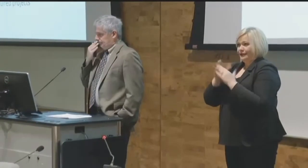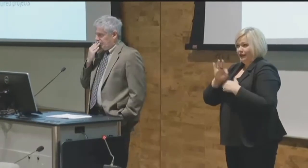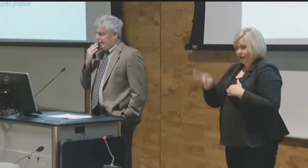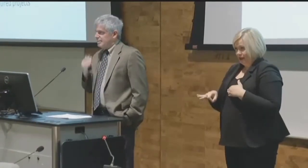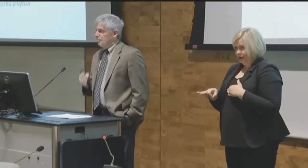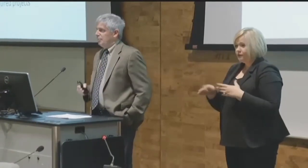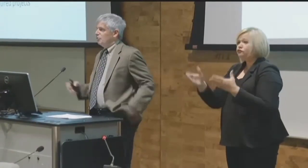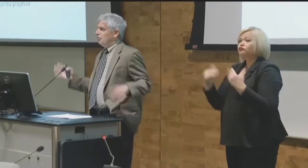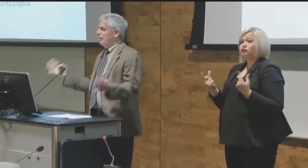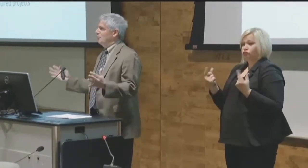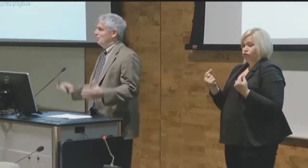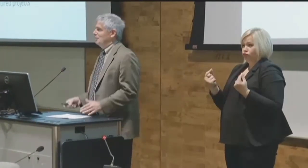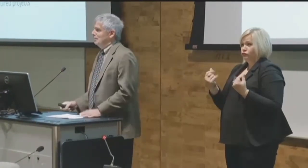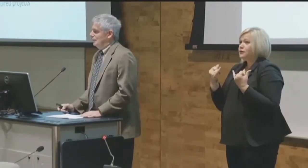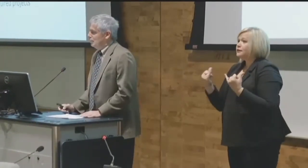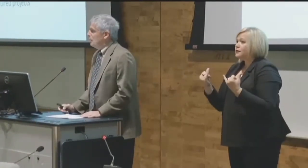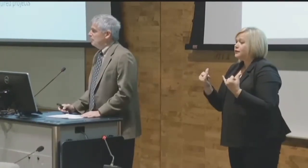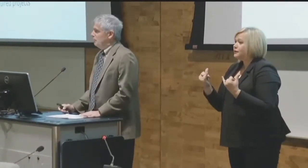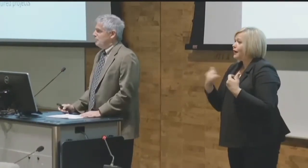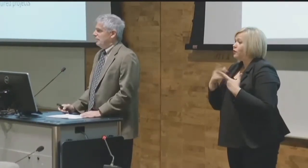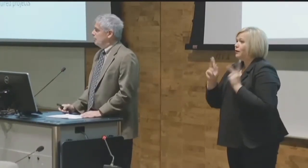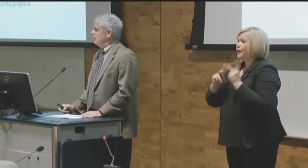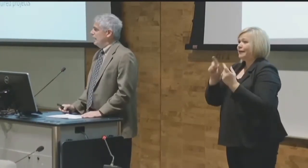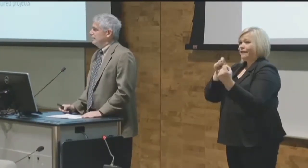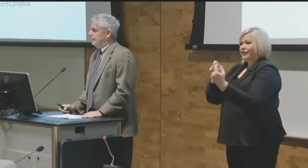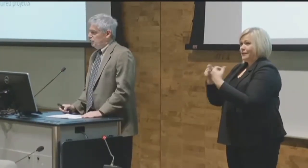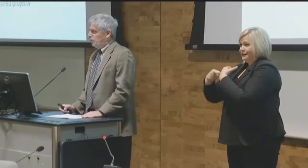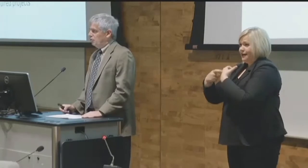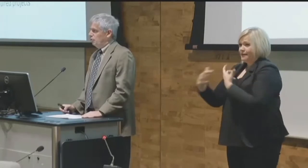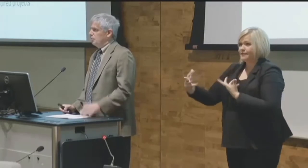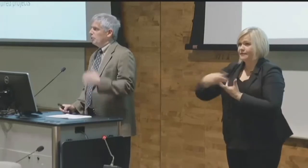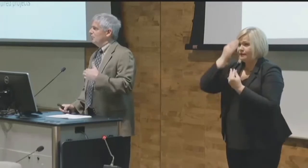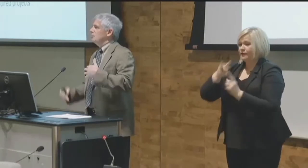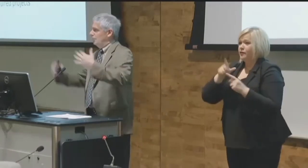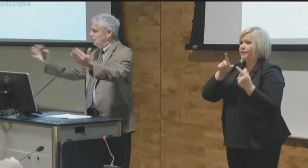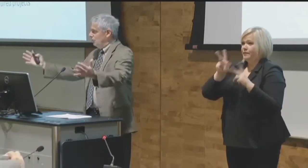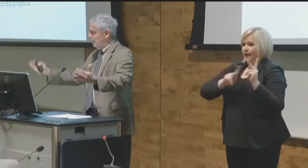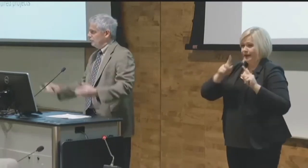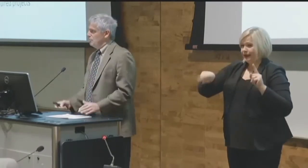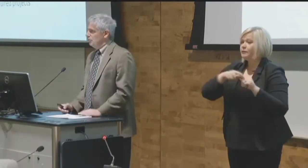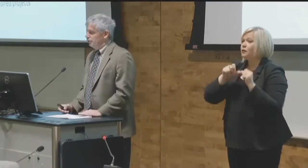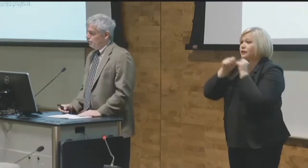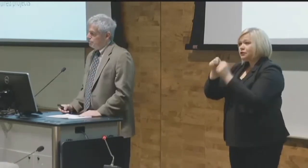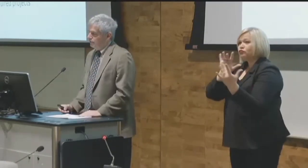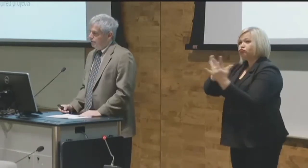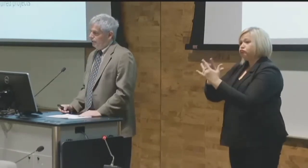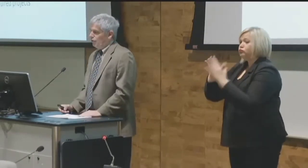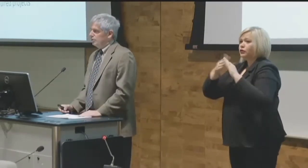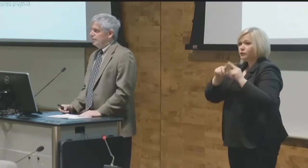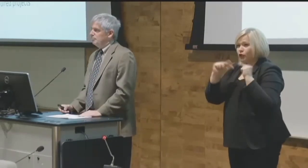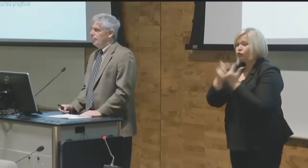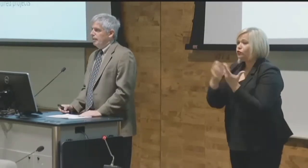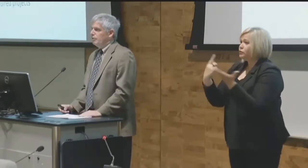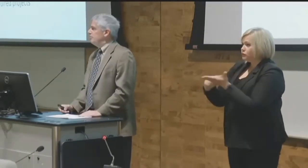steps? Well, the next steps is we are now in the public feedback period. That ends pretty soon, but we're going to continue to go out to community groups and